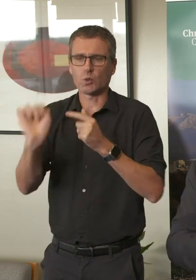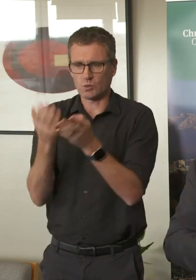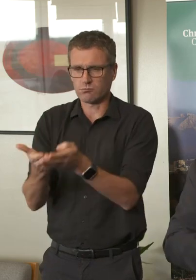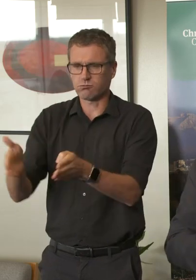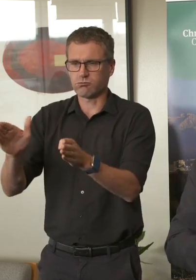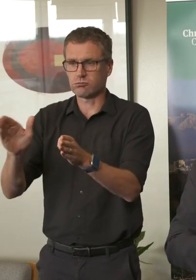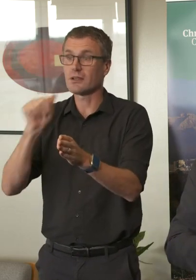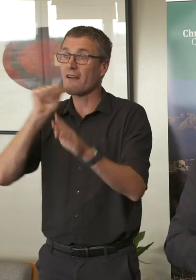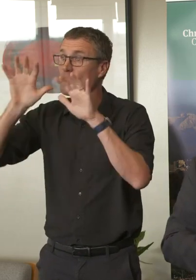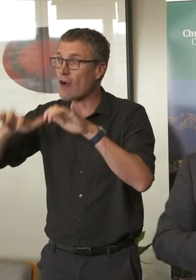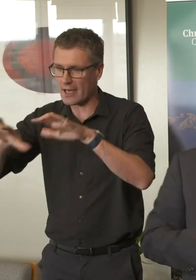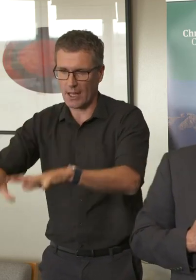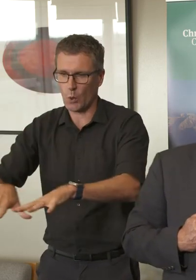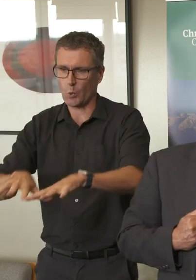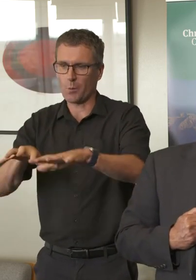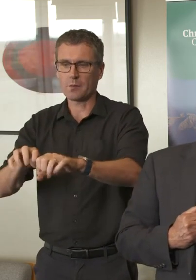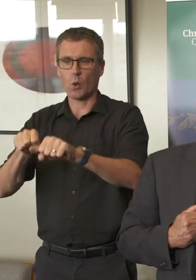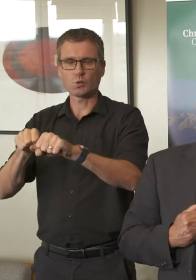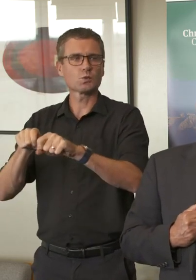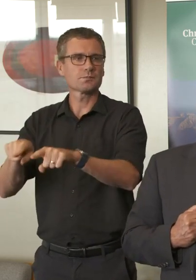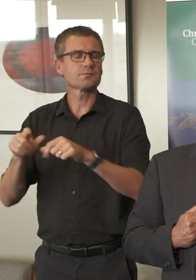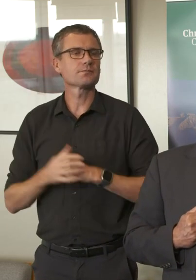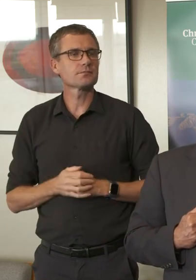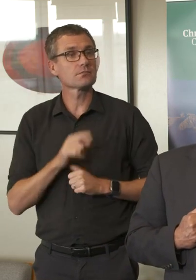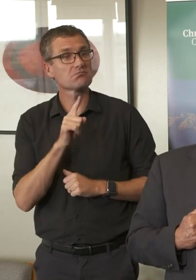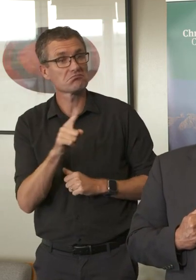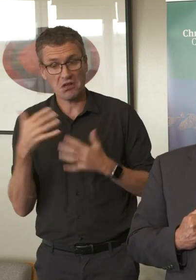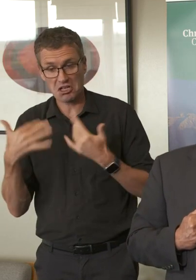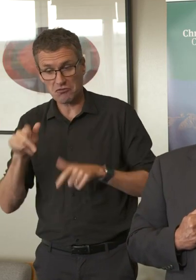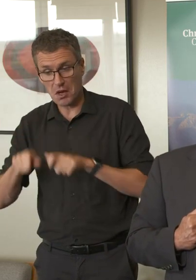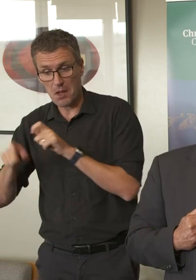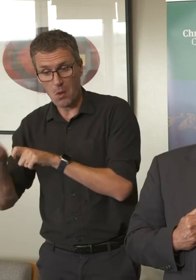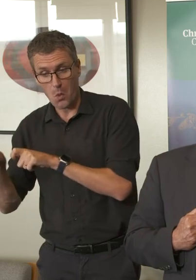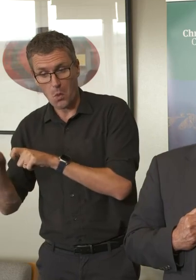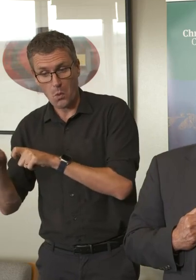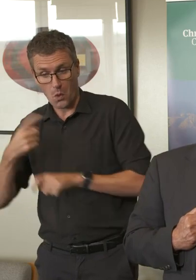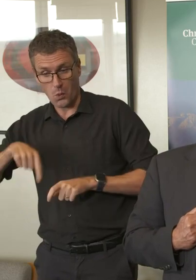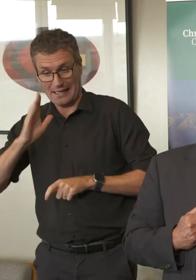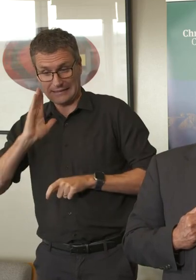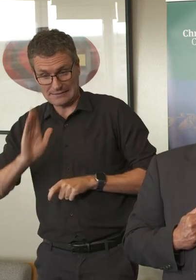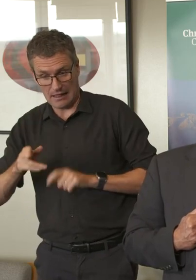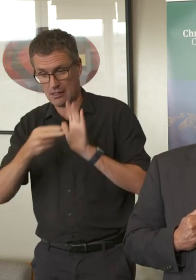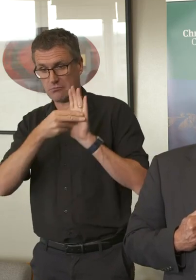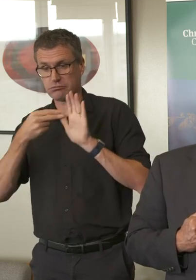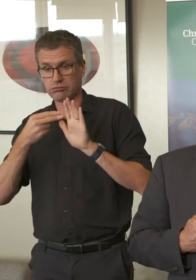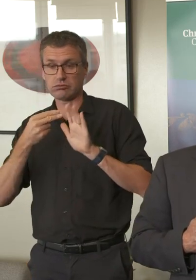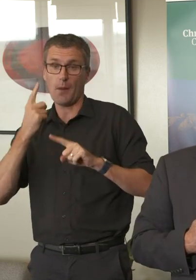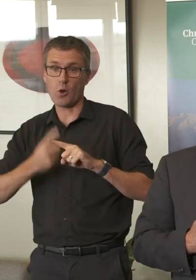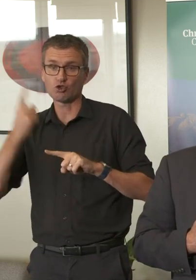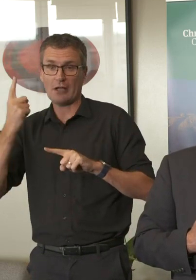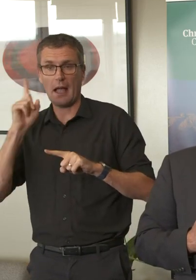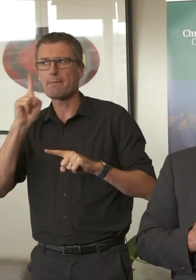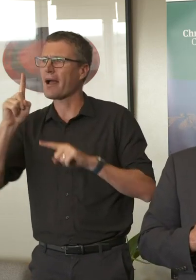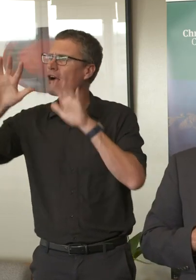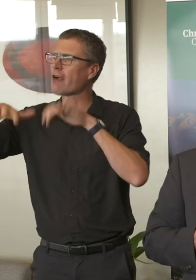well. What can the people of Canterbury expect as the rain starts to ease, that we remain in a state of emergency over the next 24 hours from